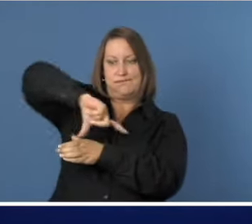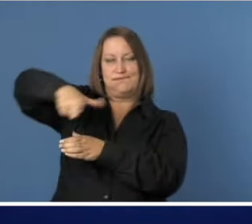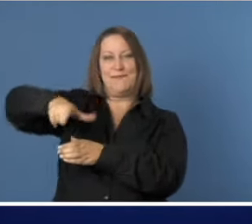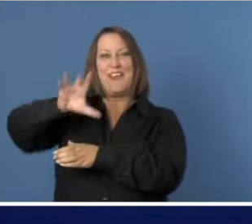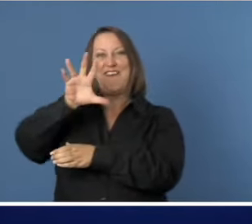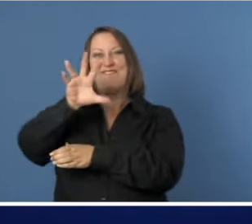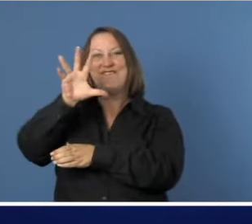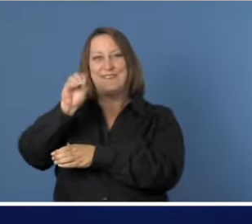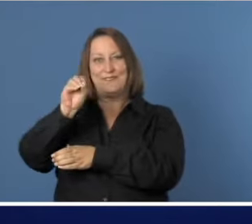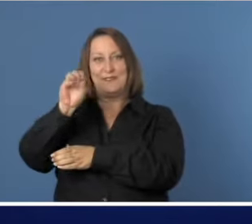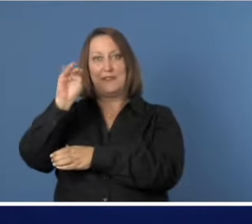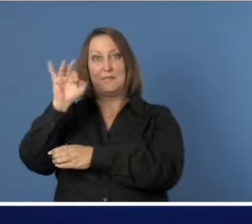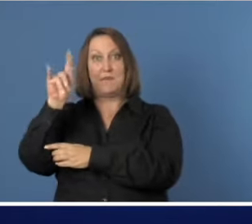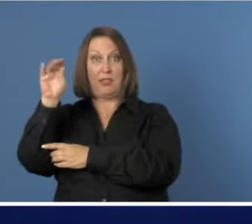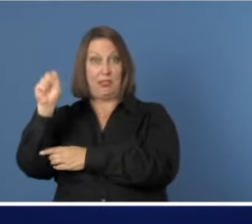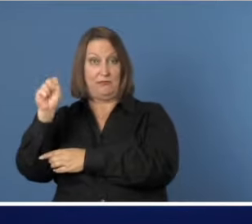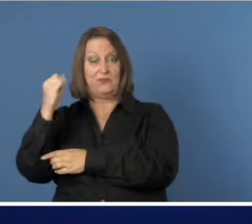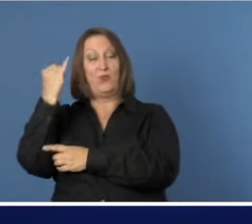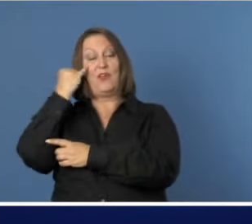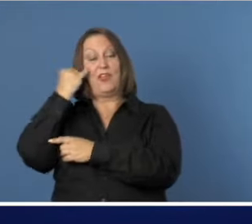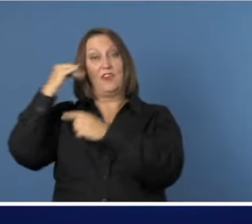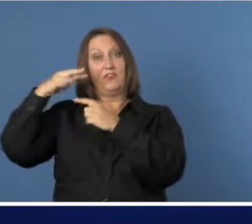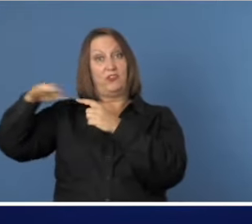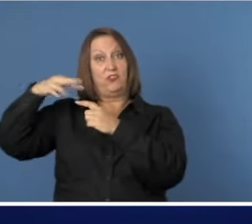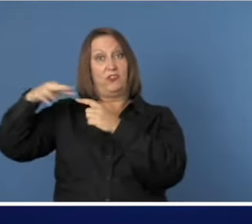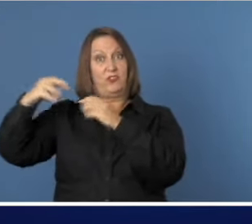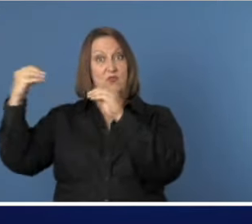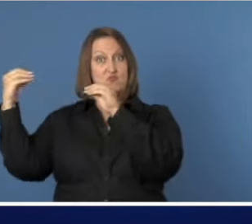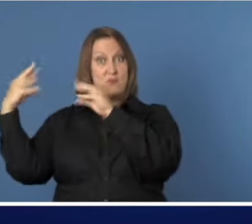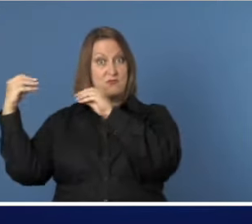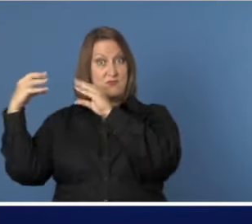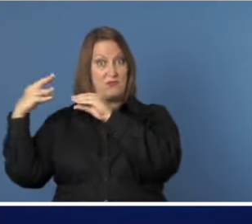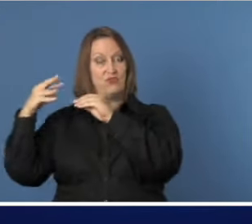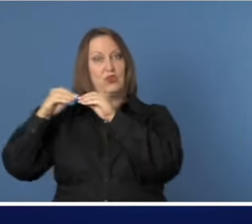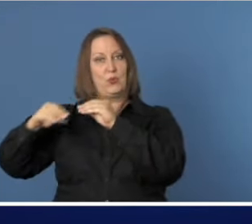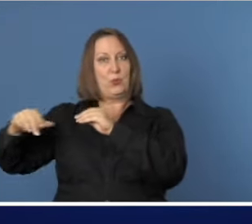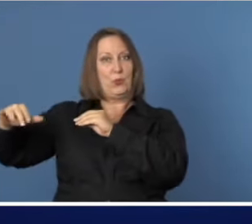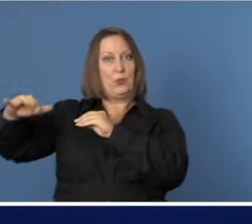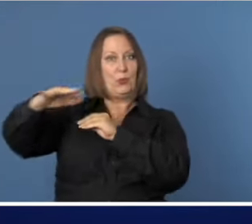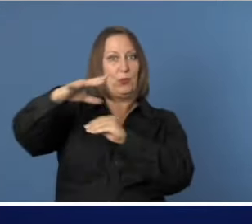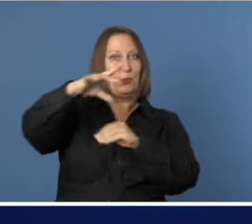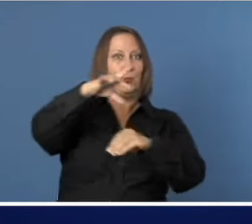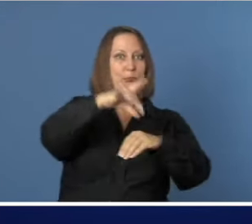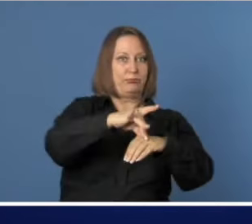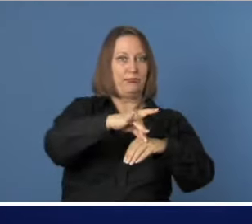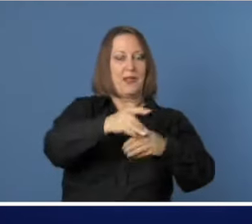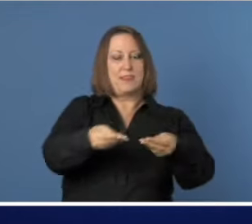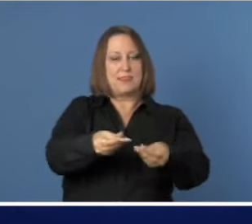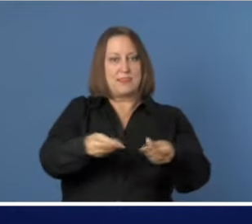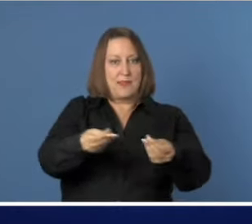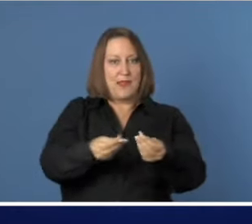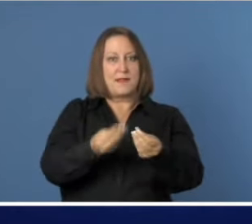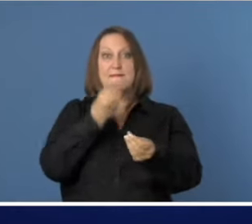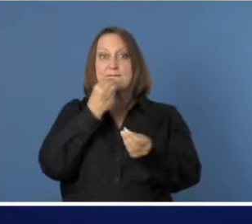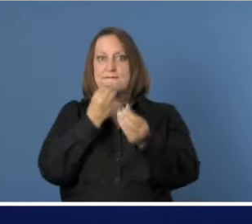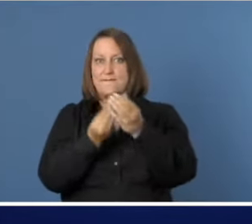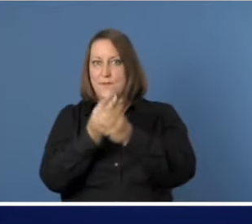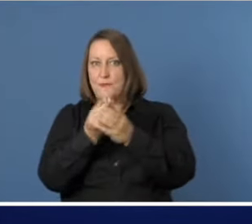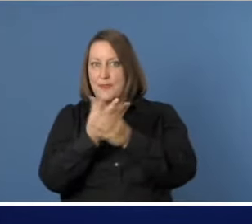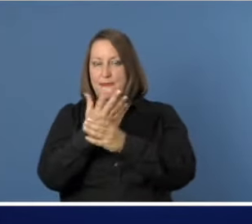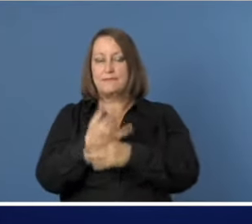where radioactive materials could contaminate water supplies, food crops, and livestock.